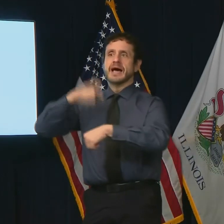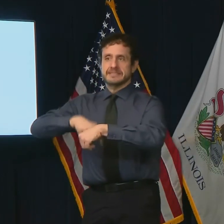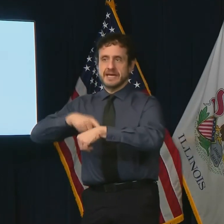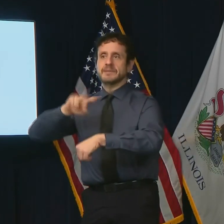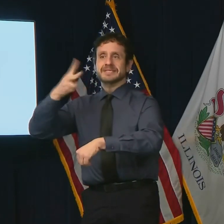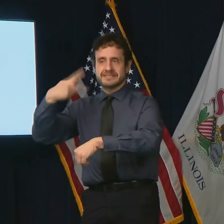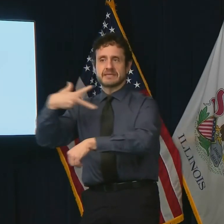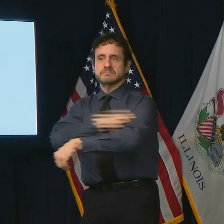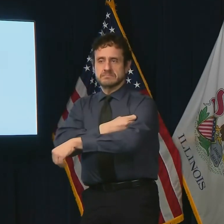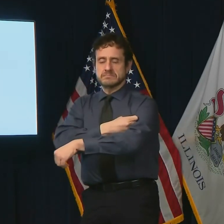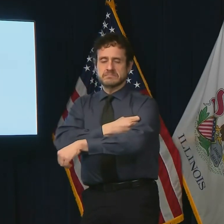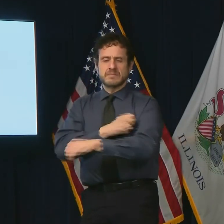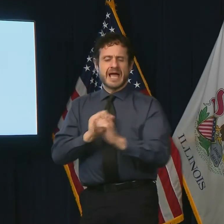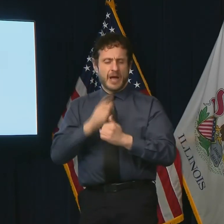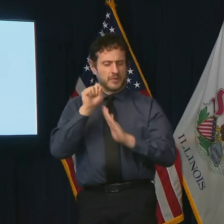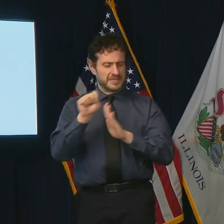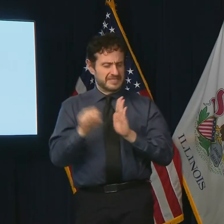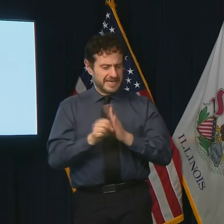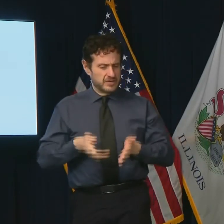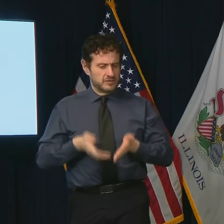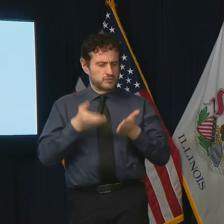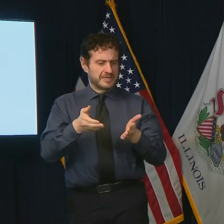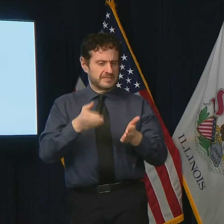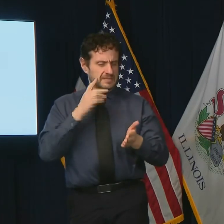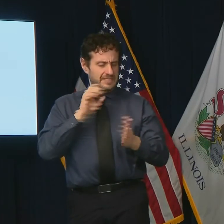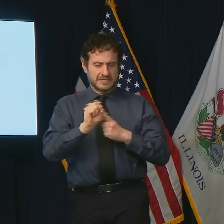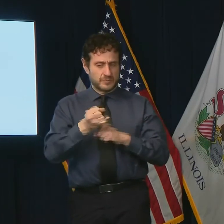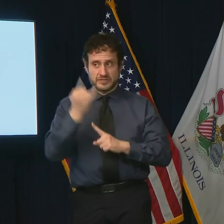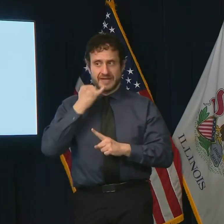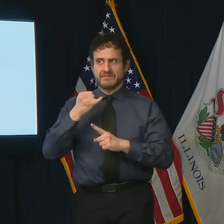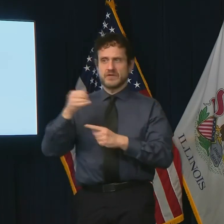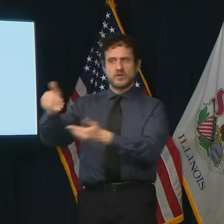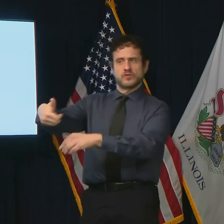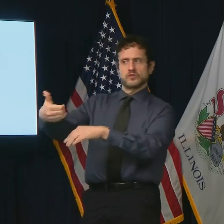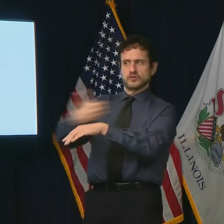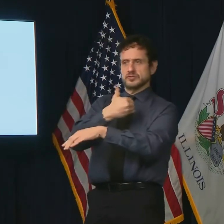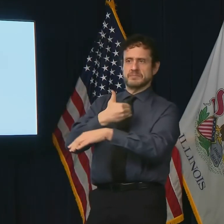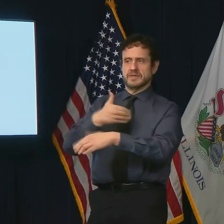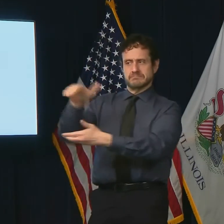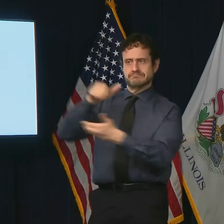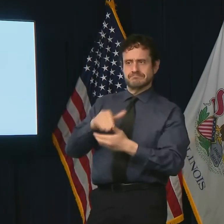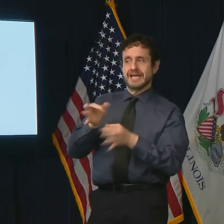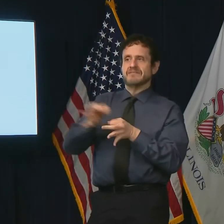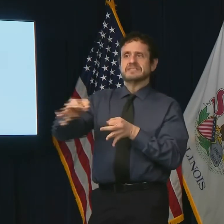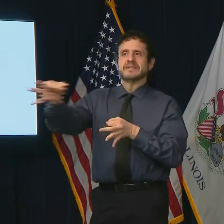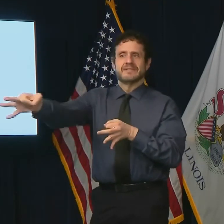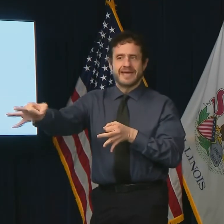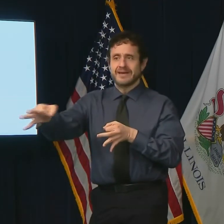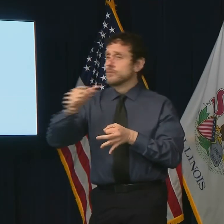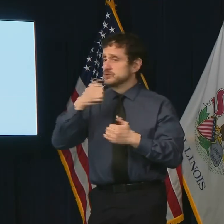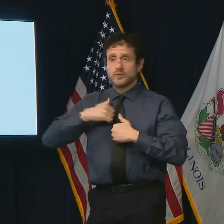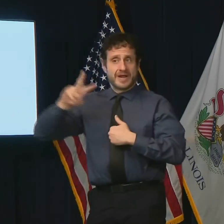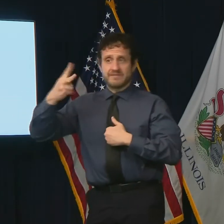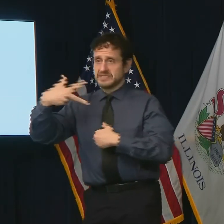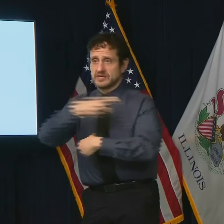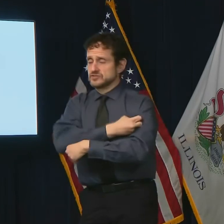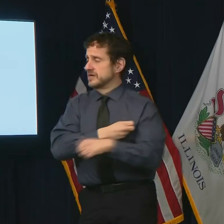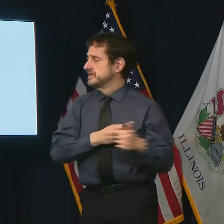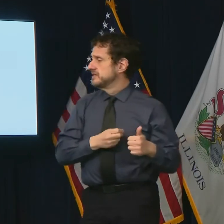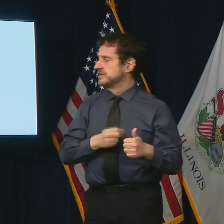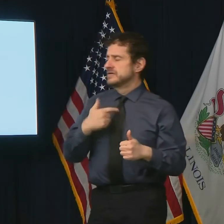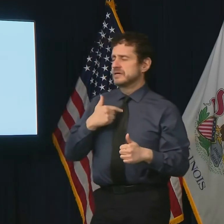time frame? And how will the state address the situation if there are shipment delays that affect that time frame? Well, it's my understanding that actually they're not